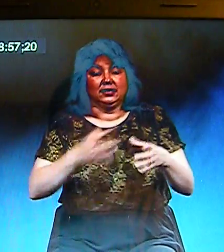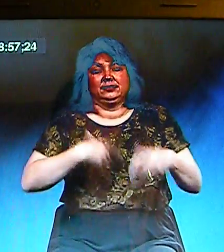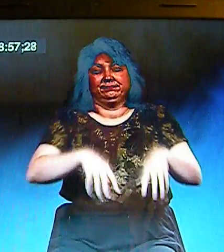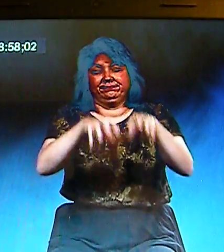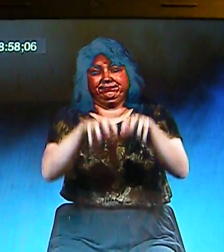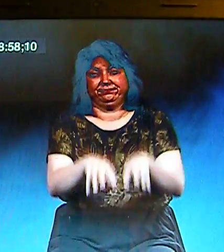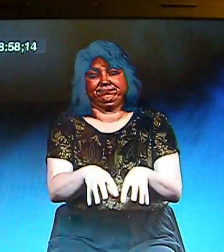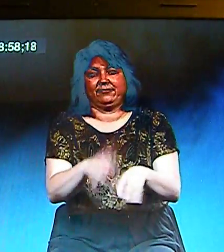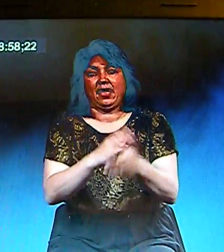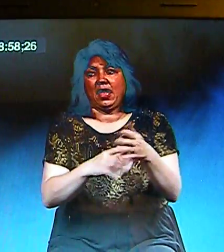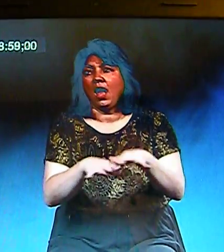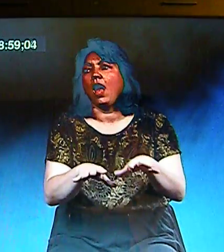and